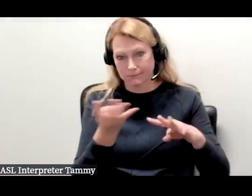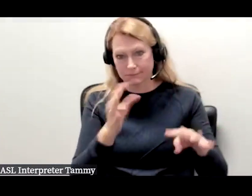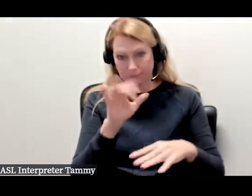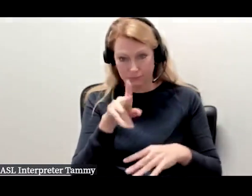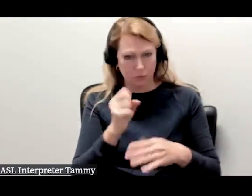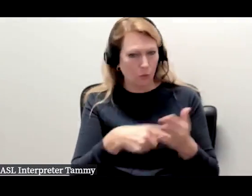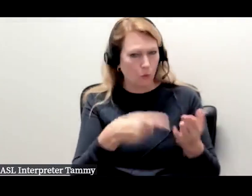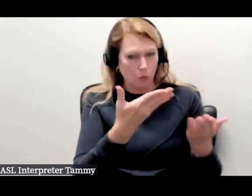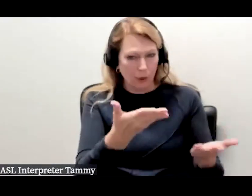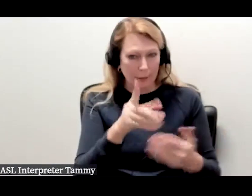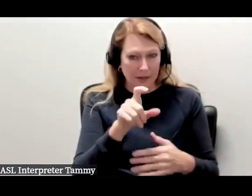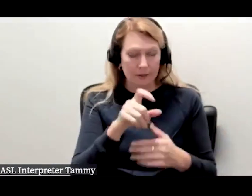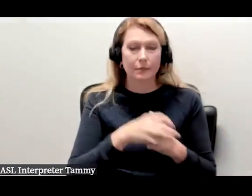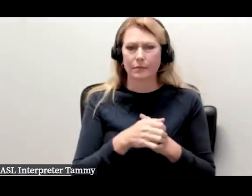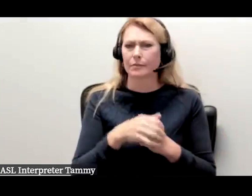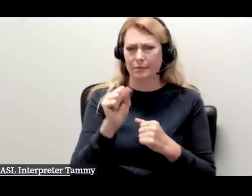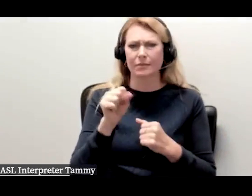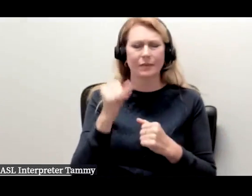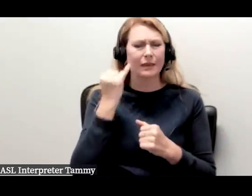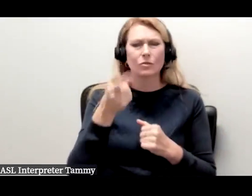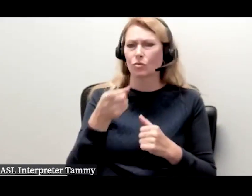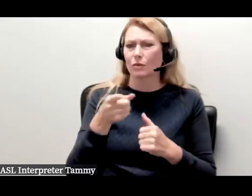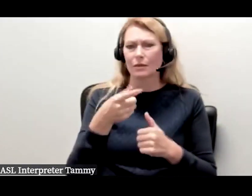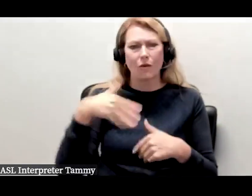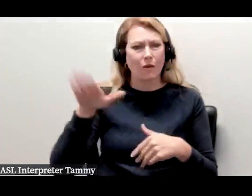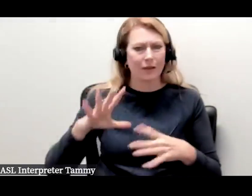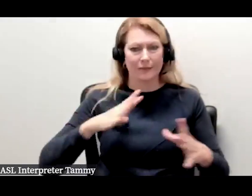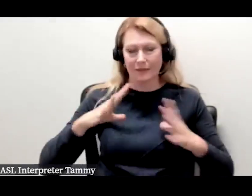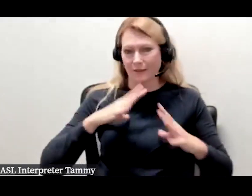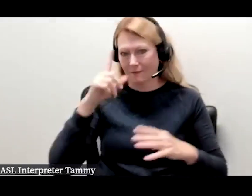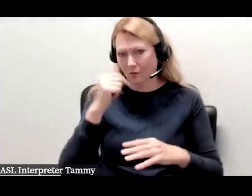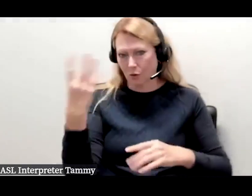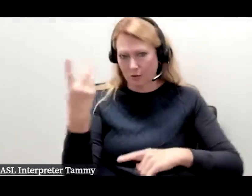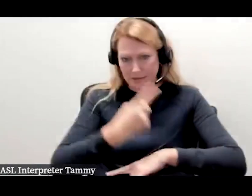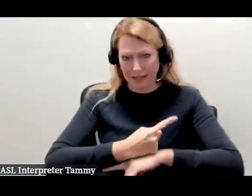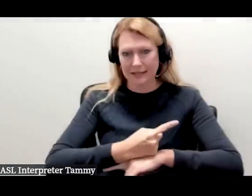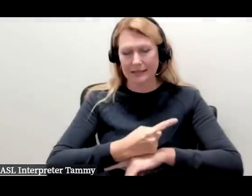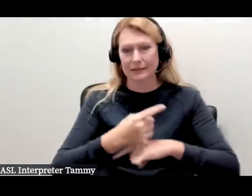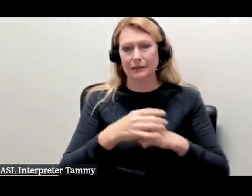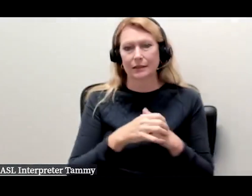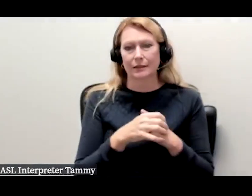case? Yeah. If you've been gone on vacation for days at a time,